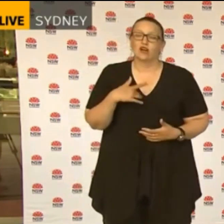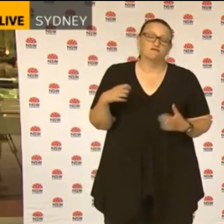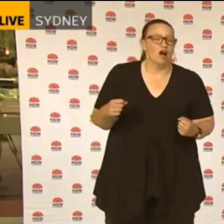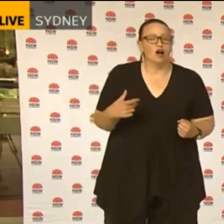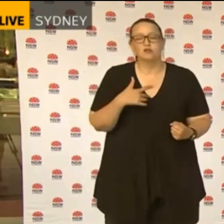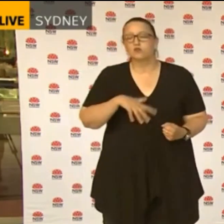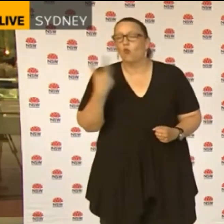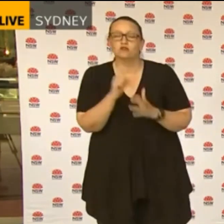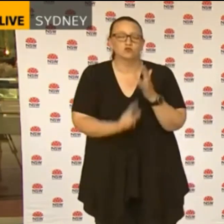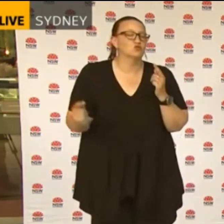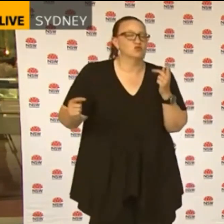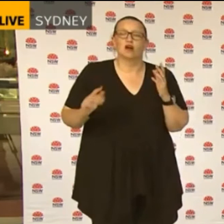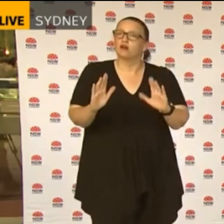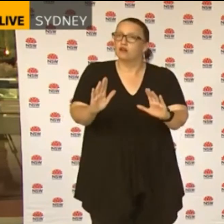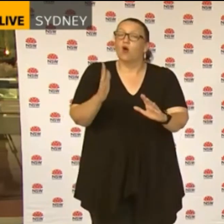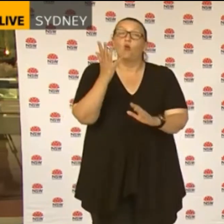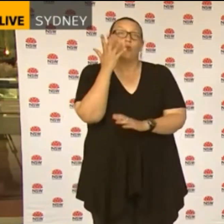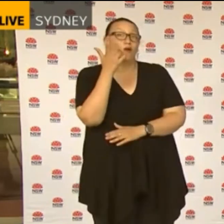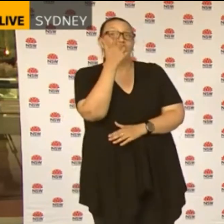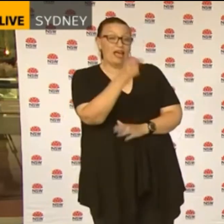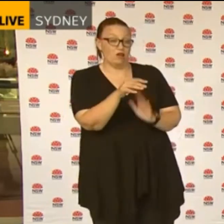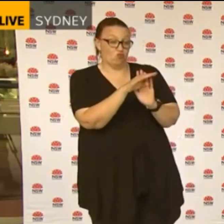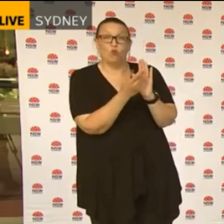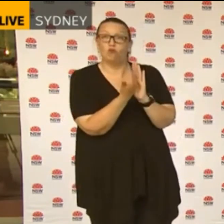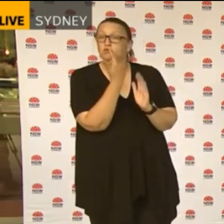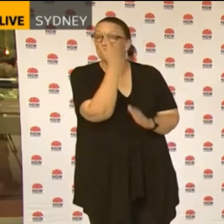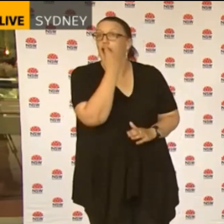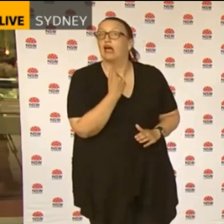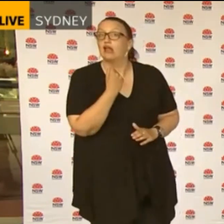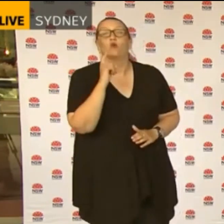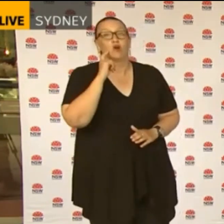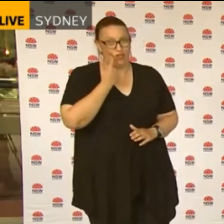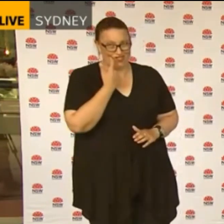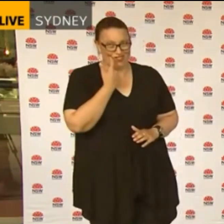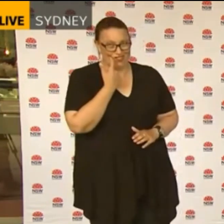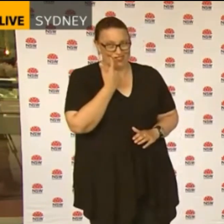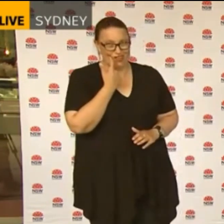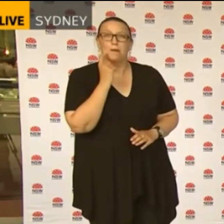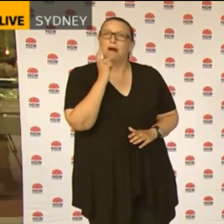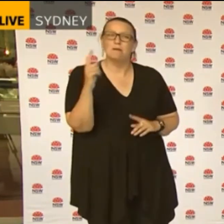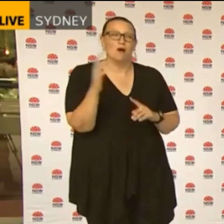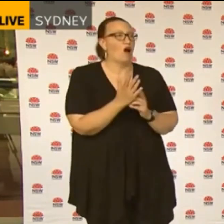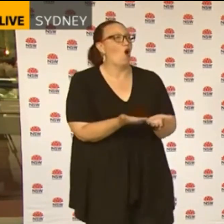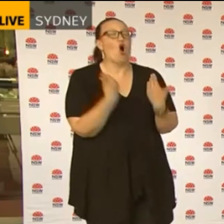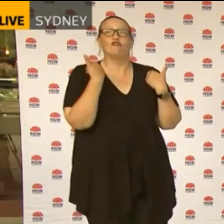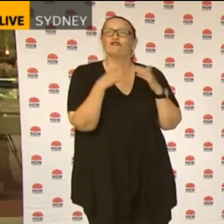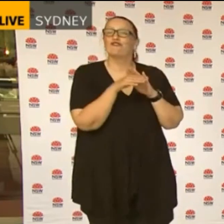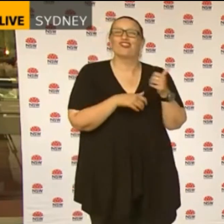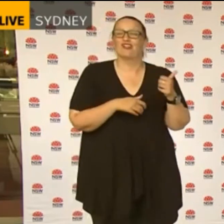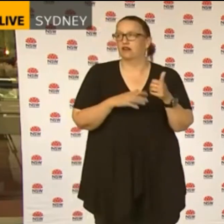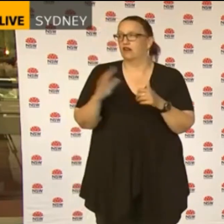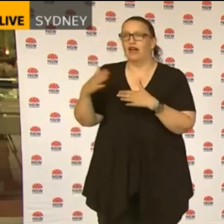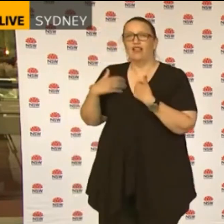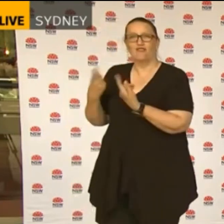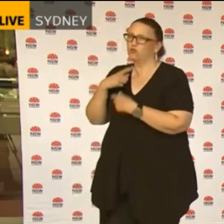need to, but we also have to respect the health advice. Not doing so can put all of us in jeopardy, and that's certainly not a situation we